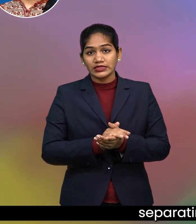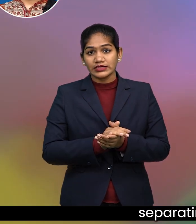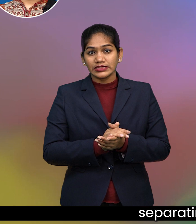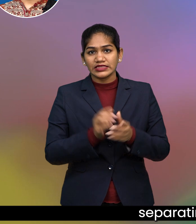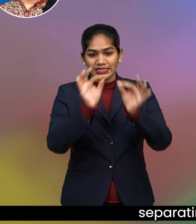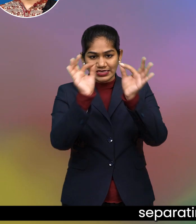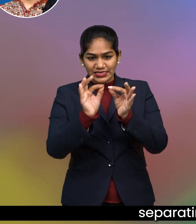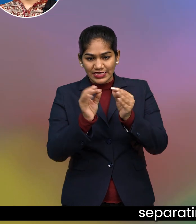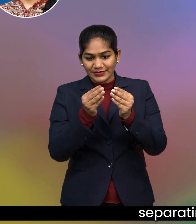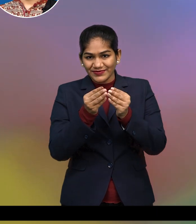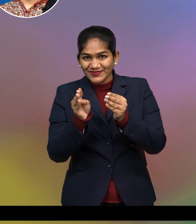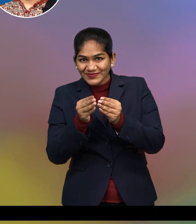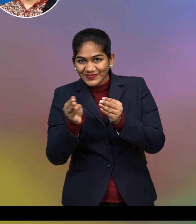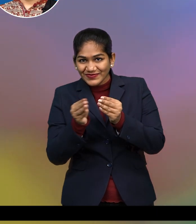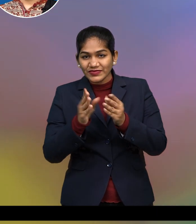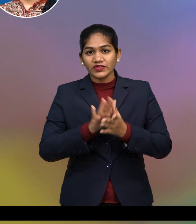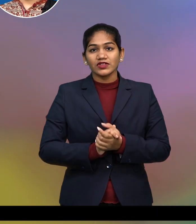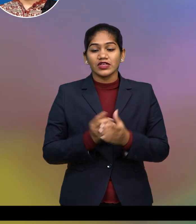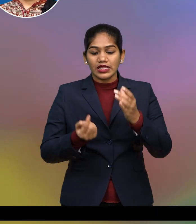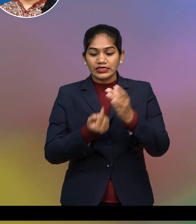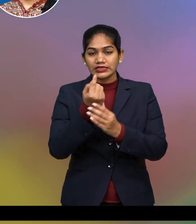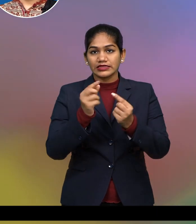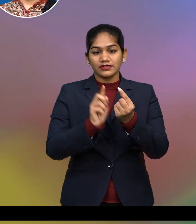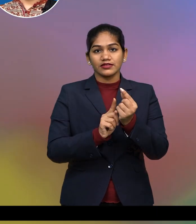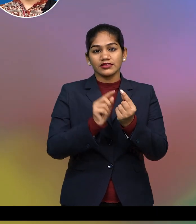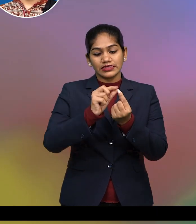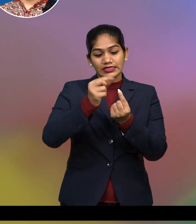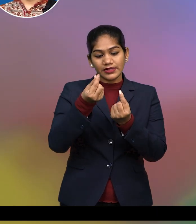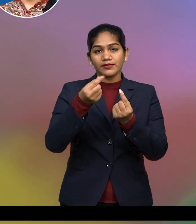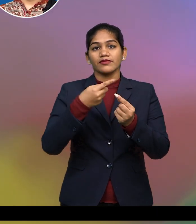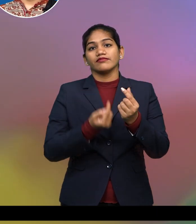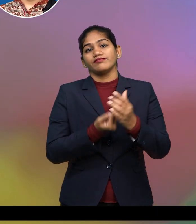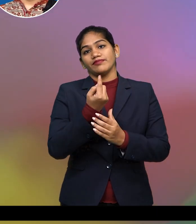separating cells from the growing tip of a plant.